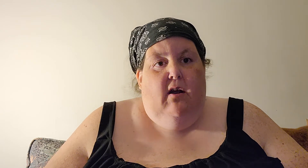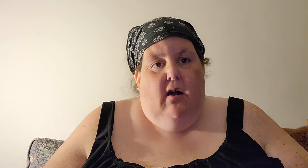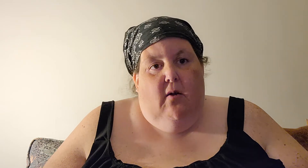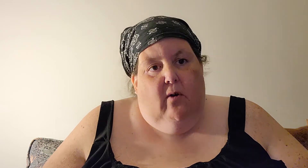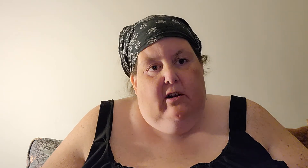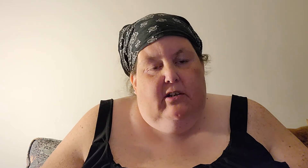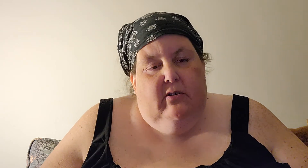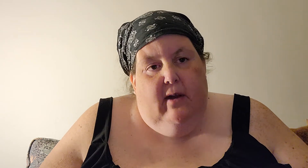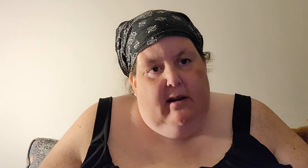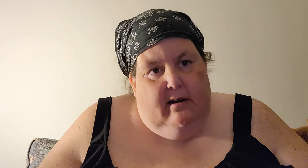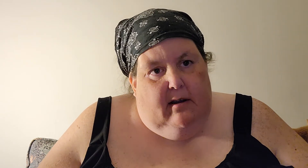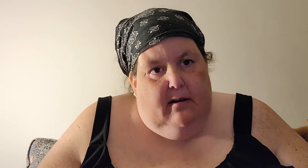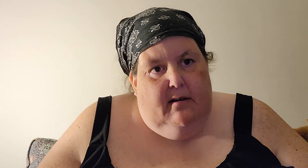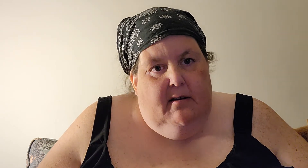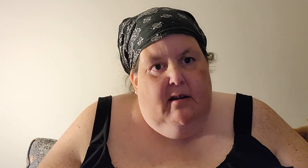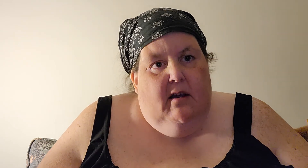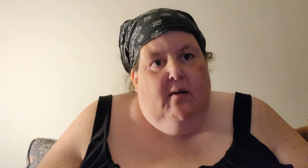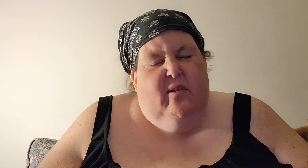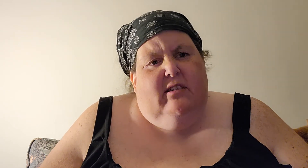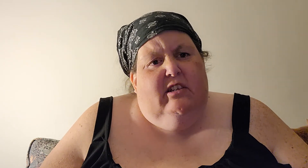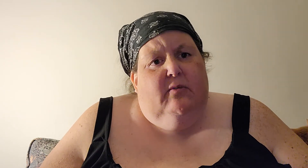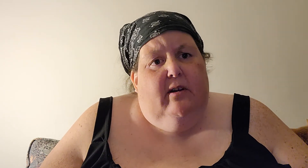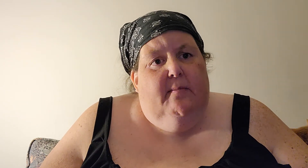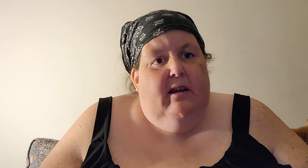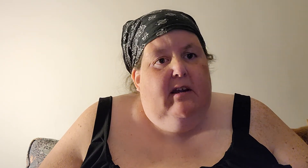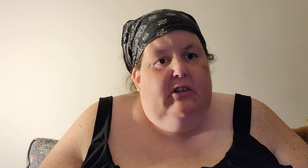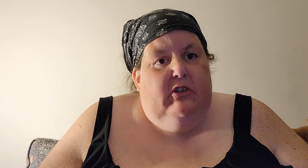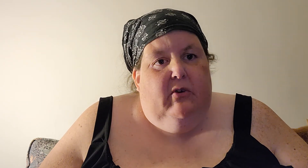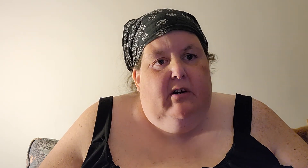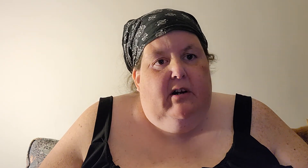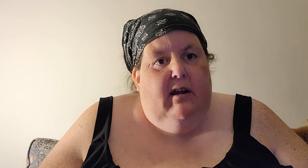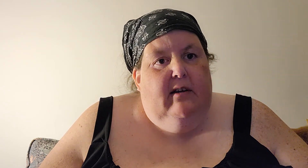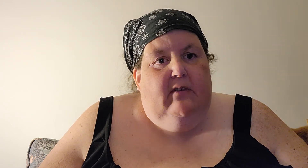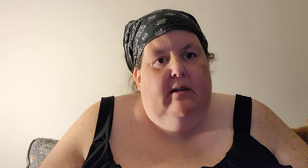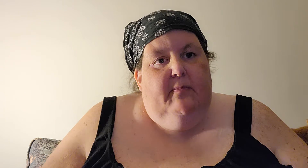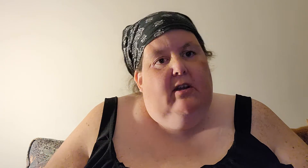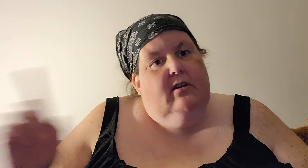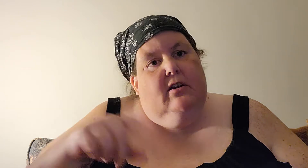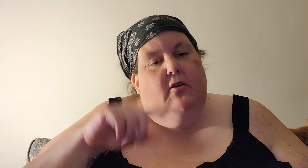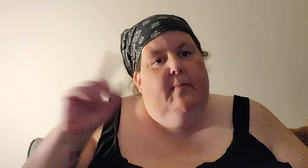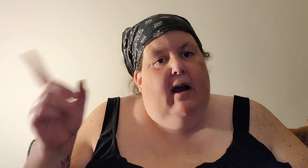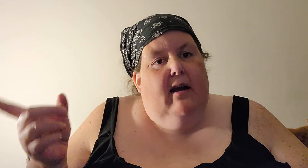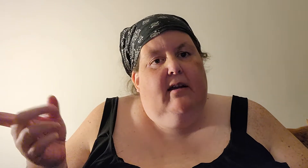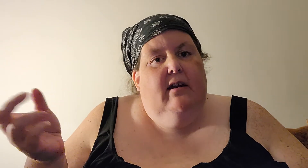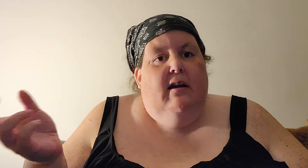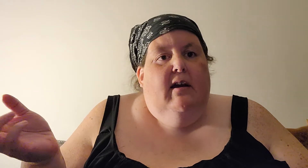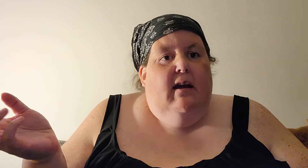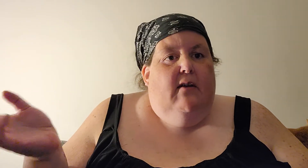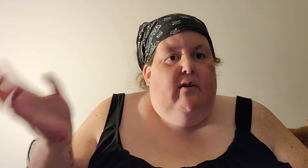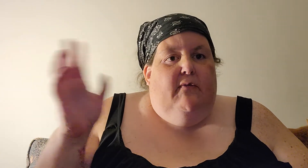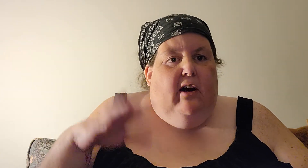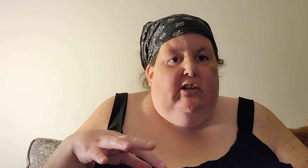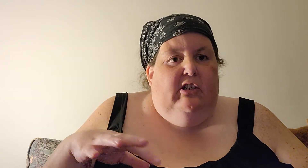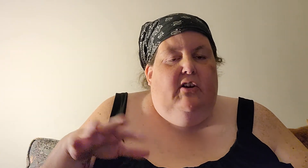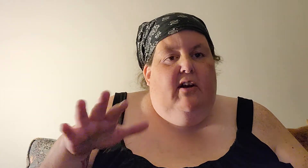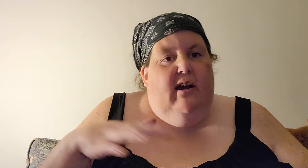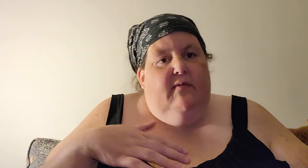I wanted to end it. Because I just want to make it a short kind of clip that you can go back and refresh and not have